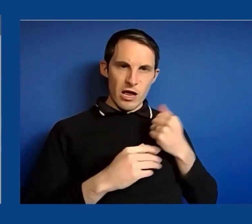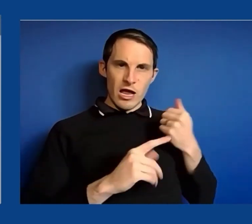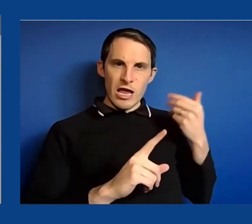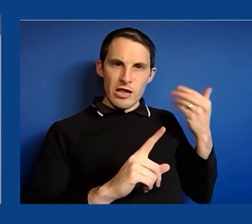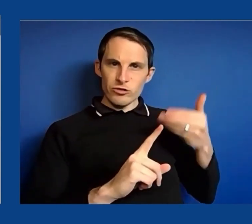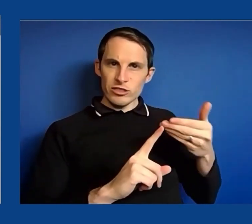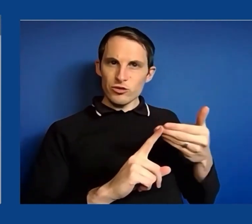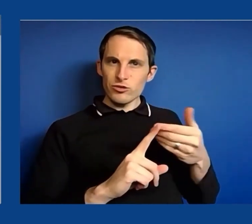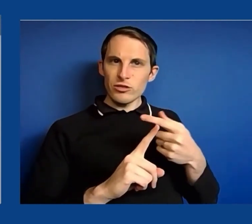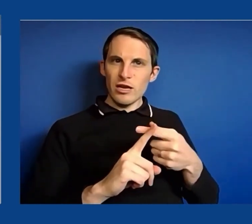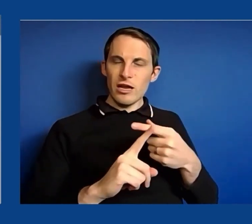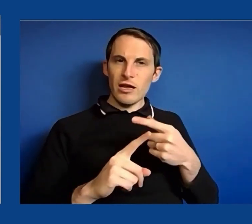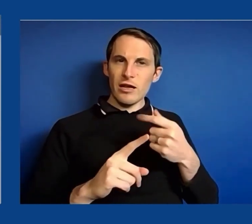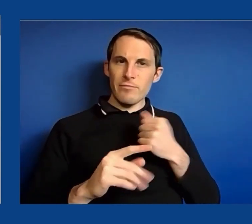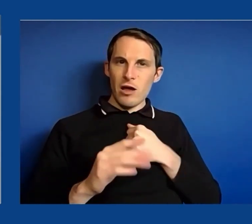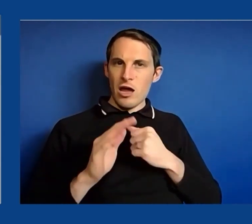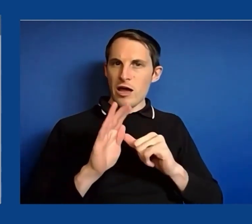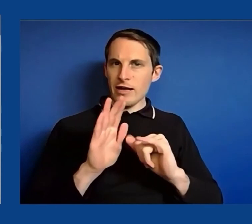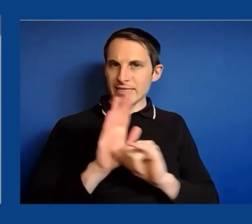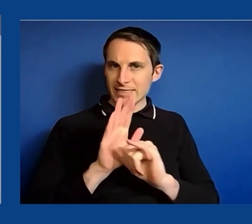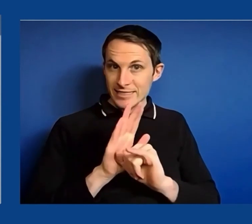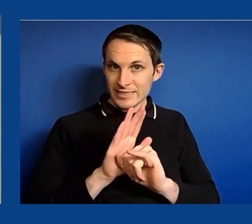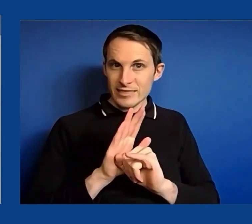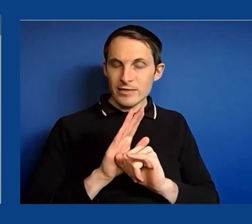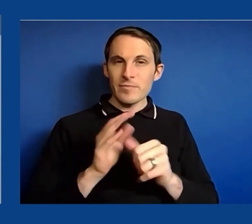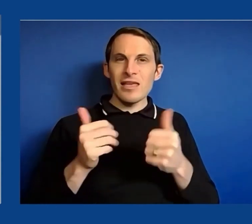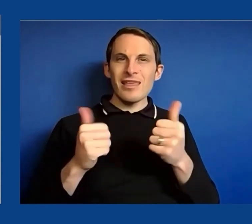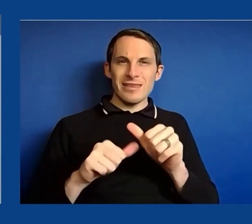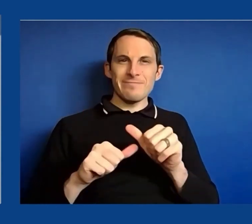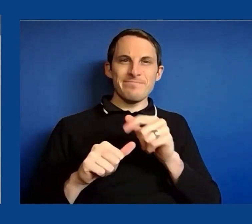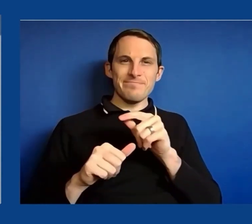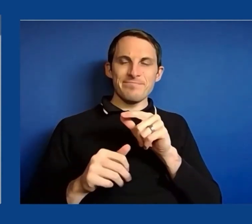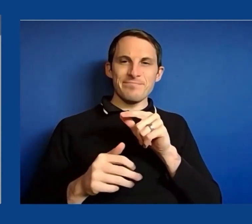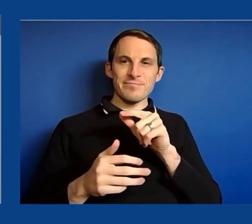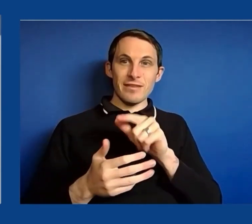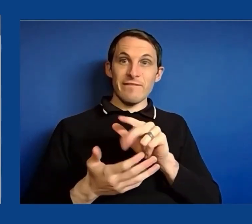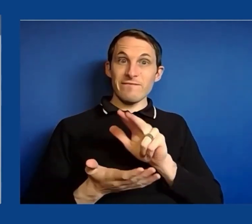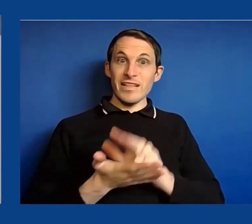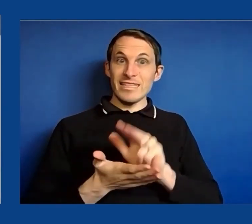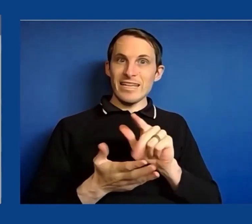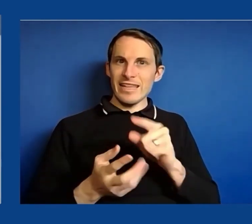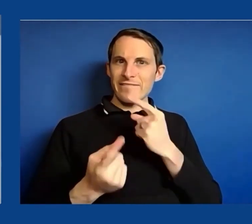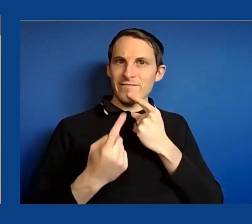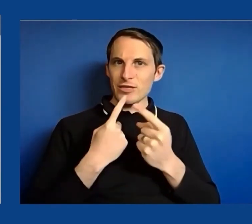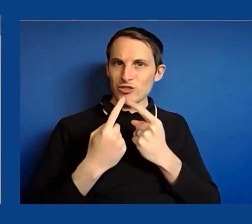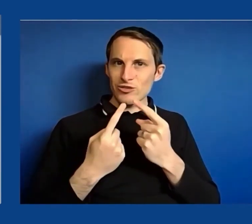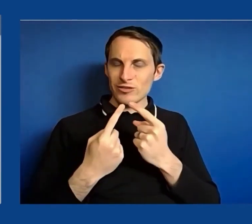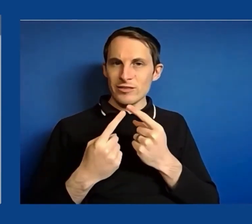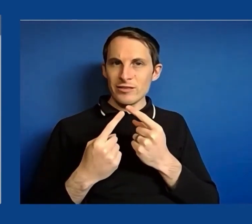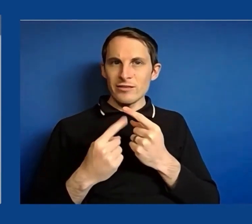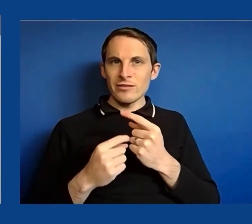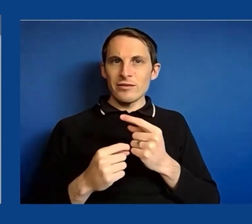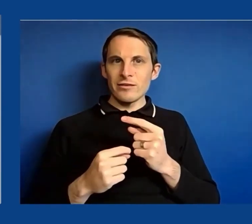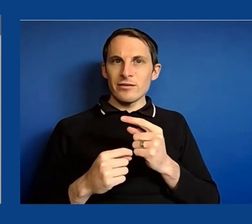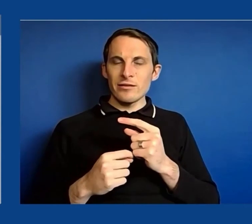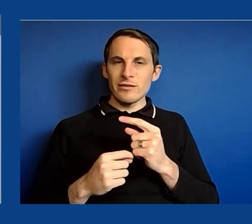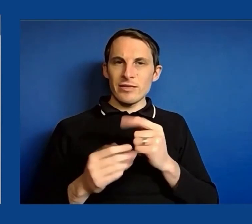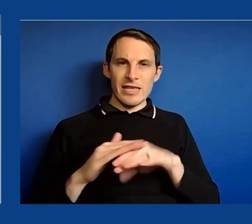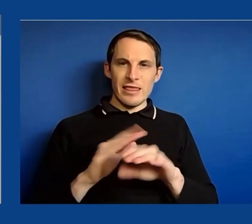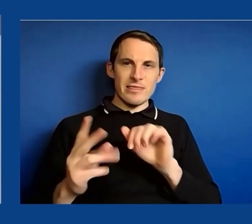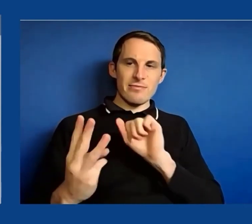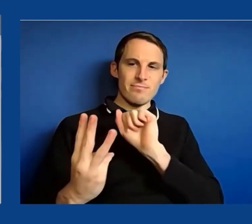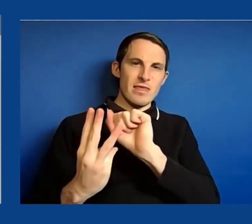and my identity, and them validating that information, however they do it,